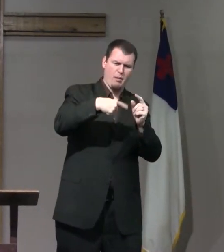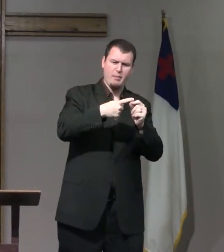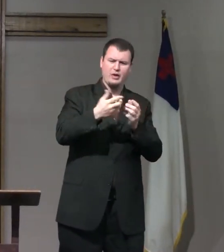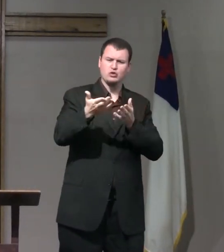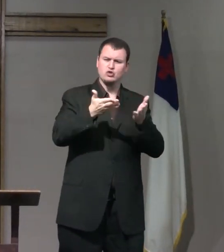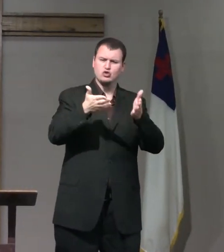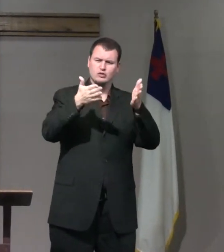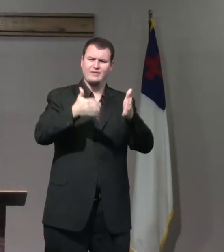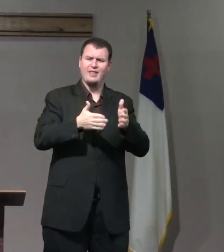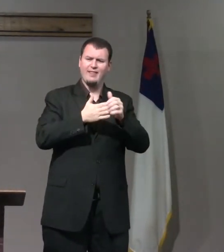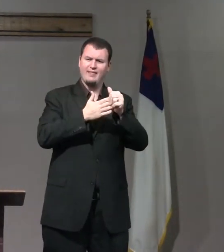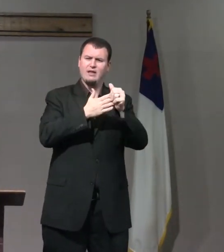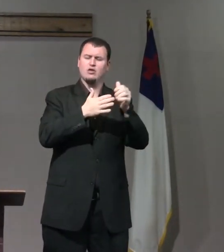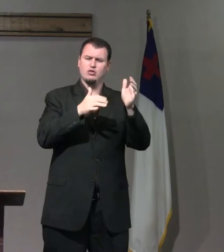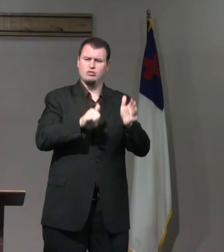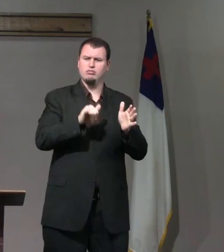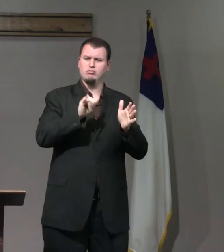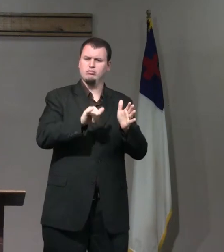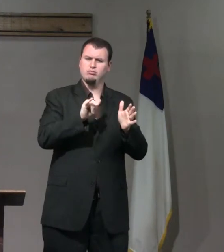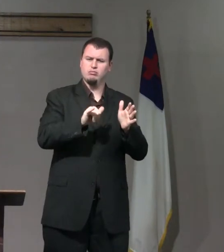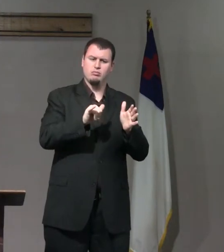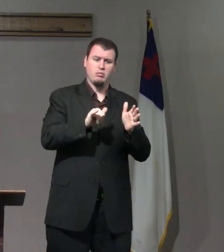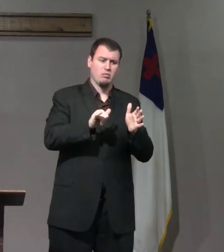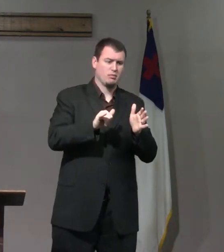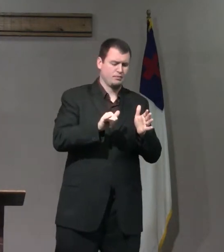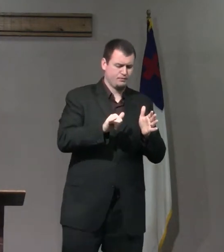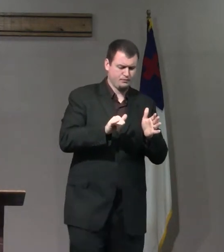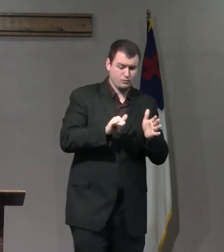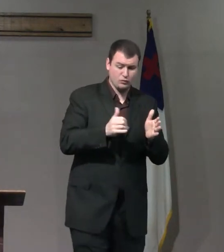this topic about a servant leader.